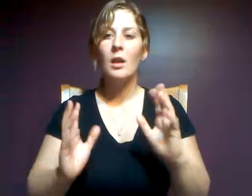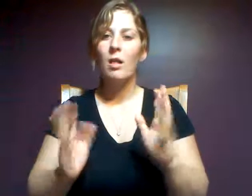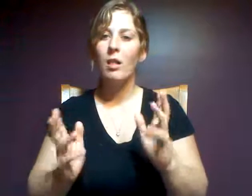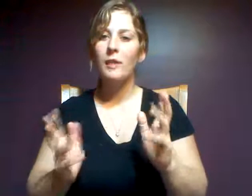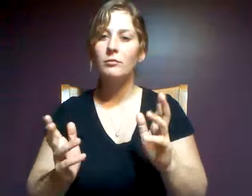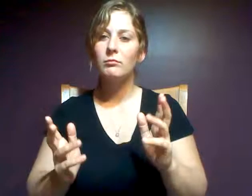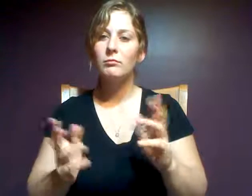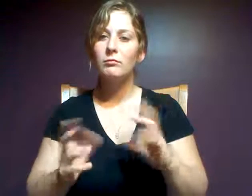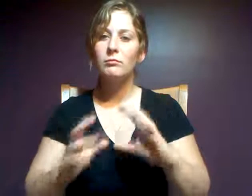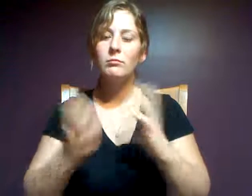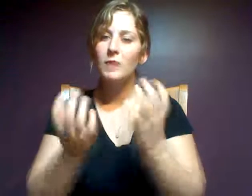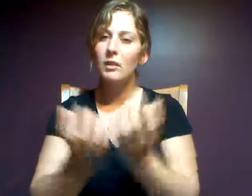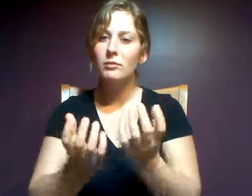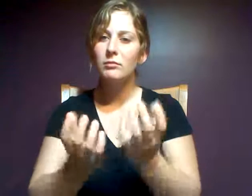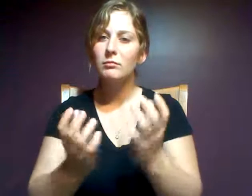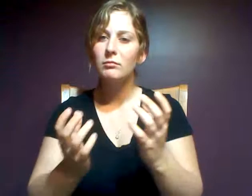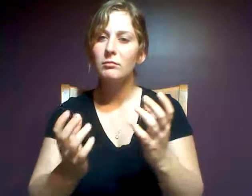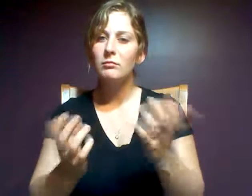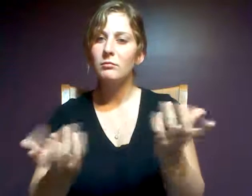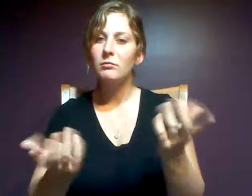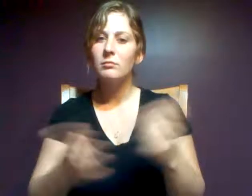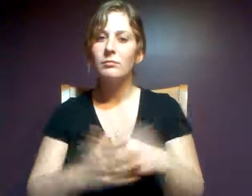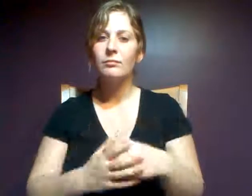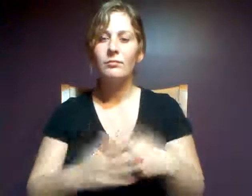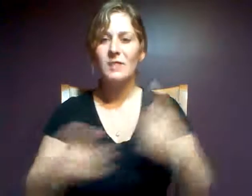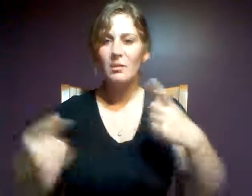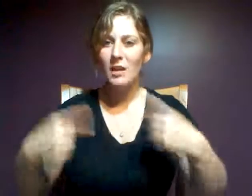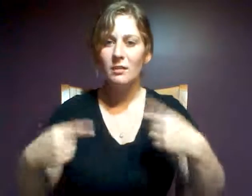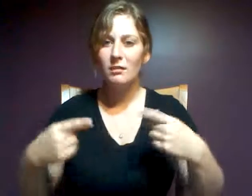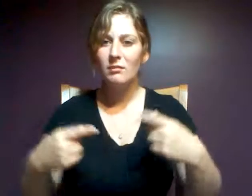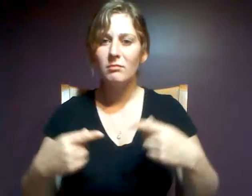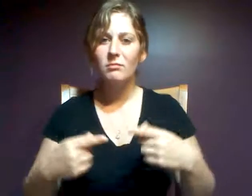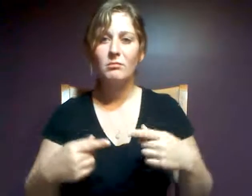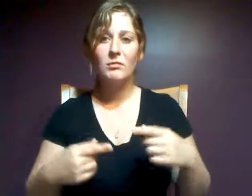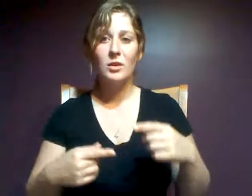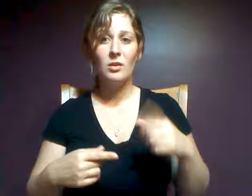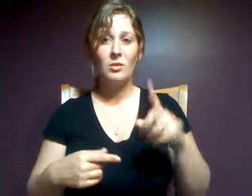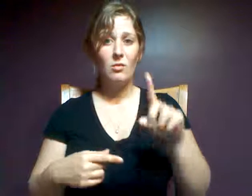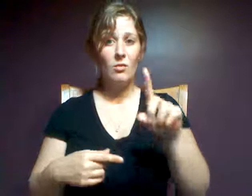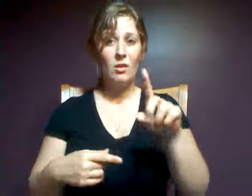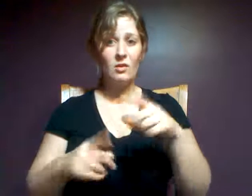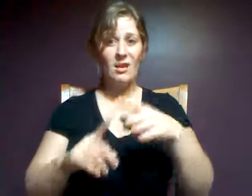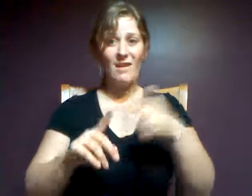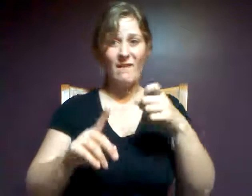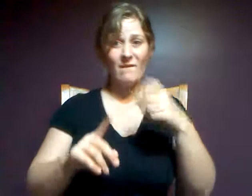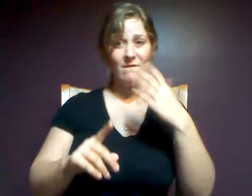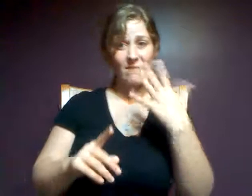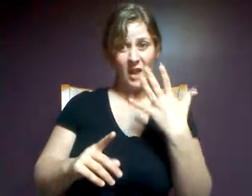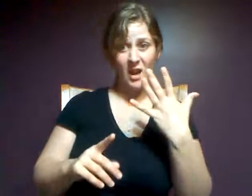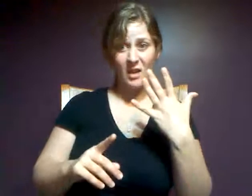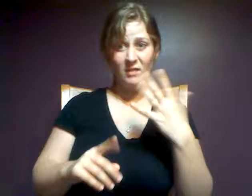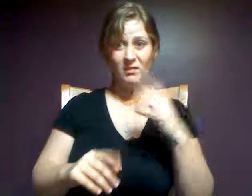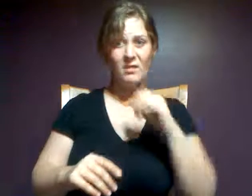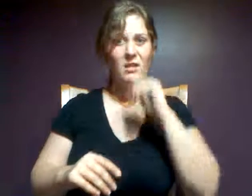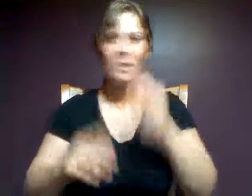all on days where they don't feel good about it. And when it comes to exams, if you don't think you look good enough, specifically if